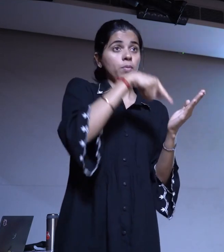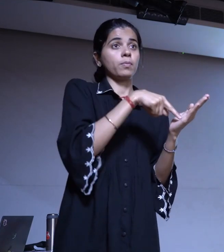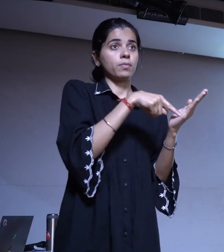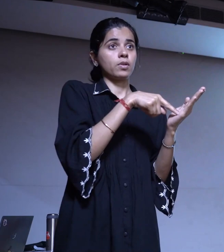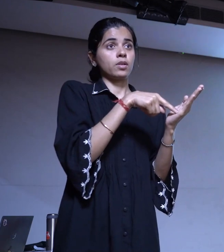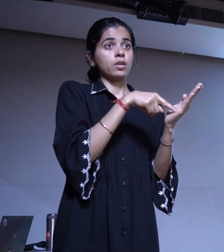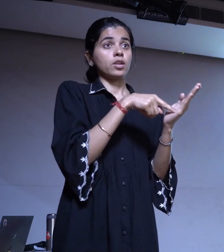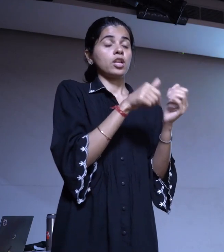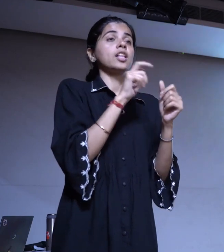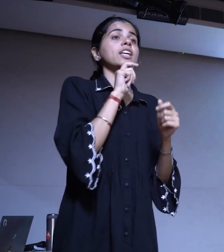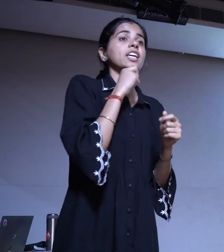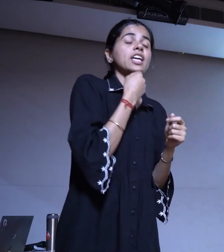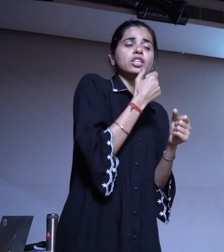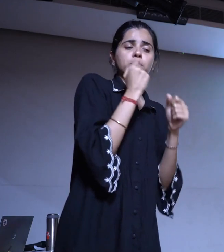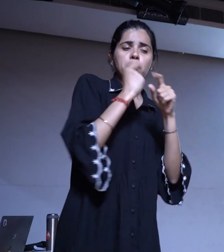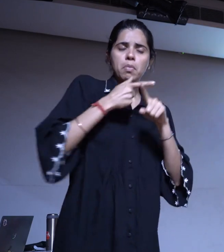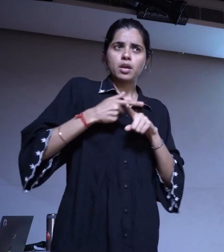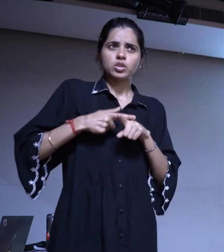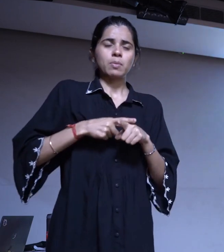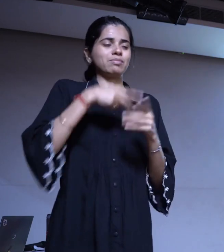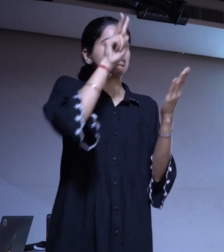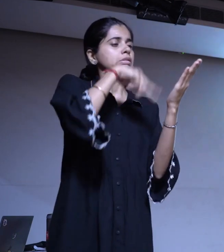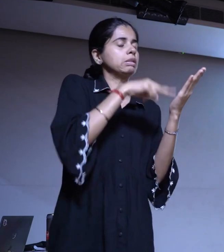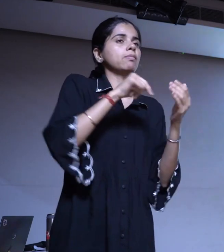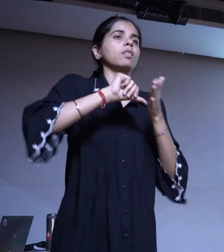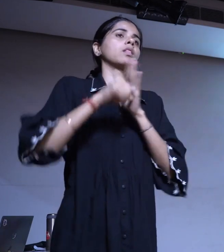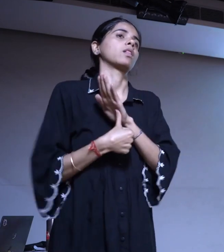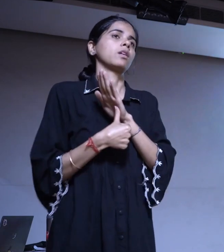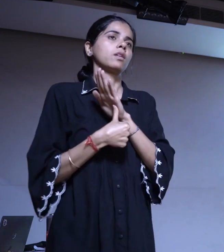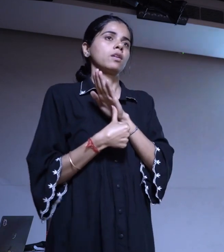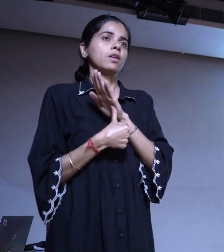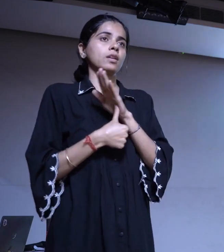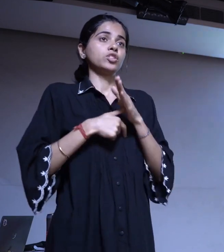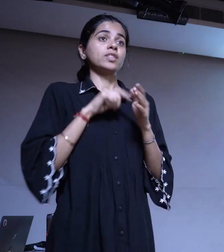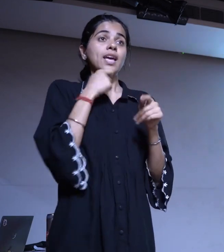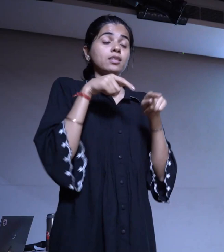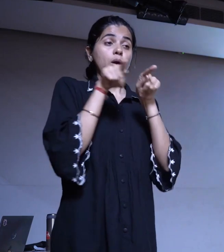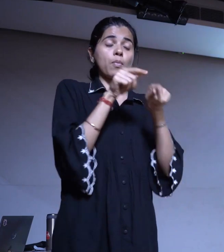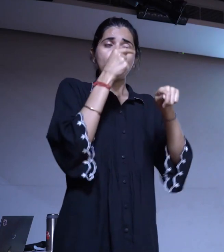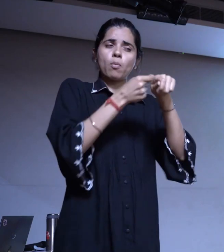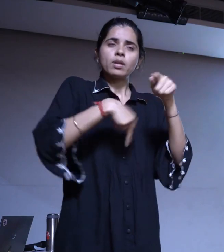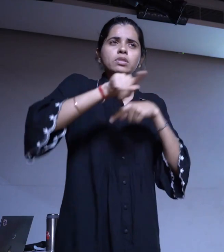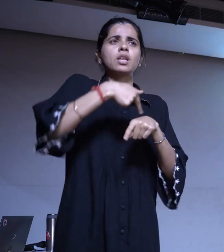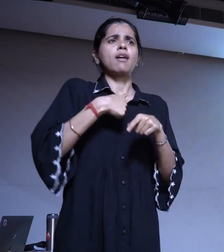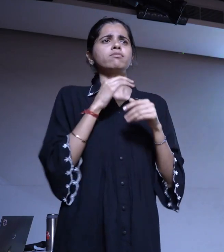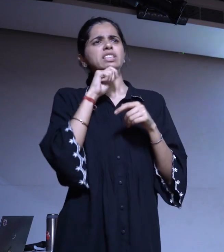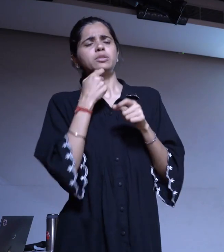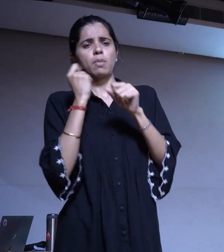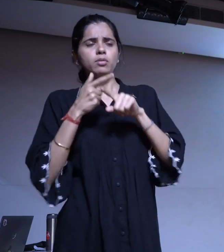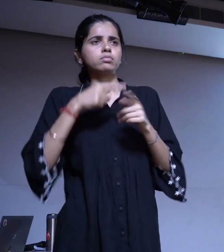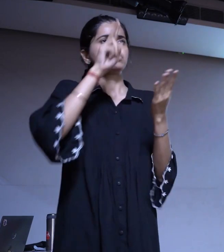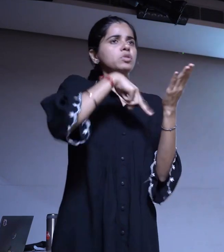develop age appropriate reading skills despite opportunity and instruction